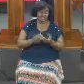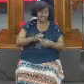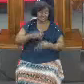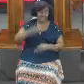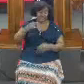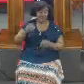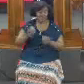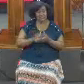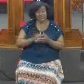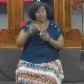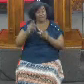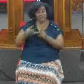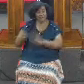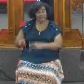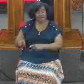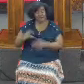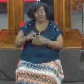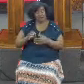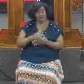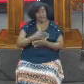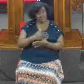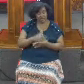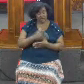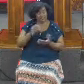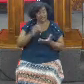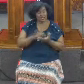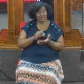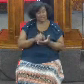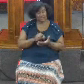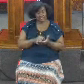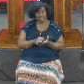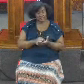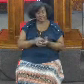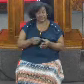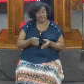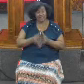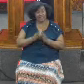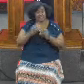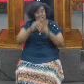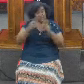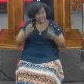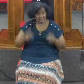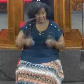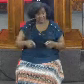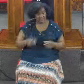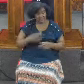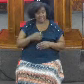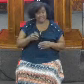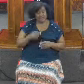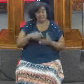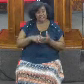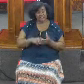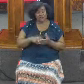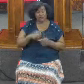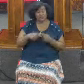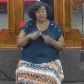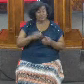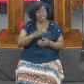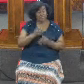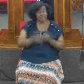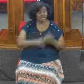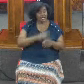for the purpose of sharing the gospel. Let me ask you a question. It's rhetorical. When is the last